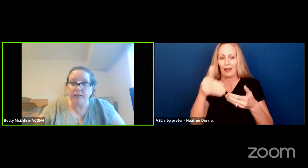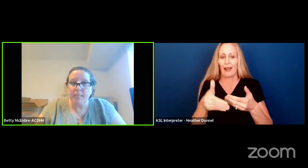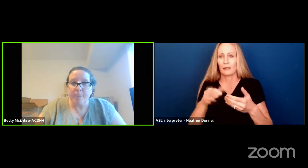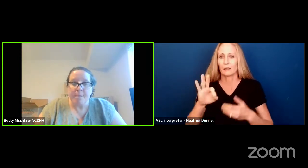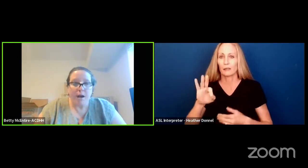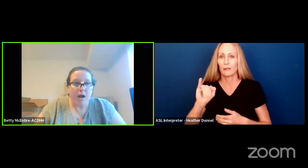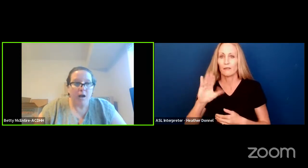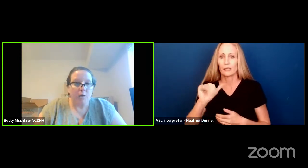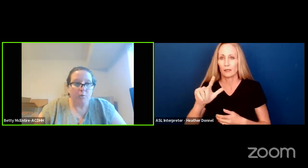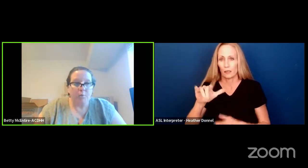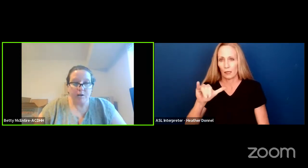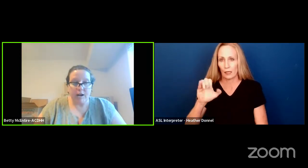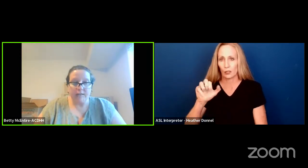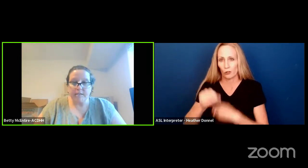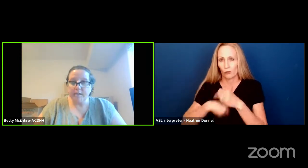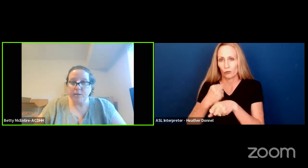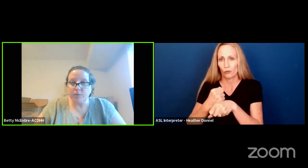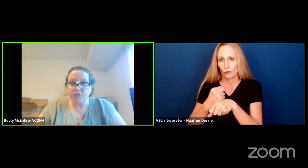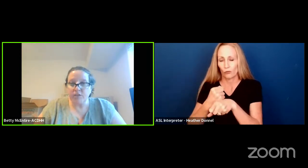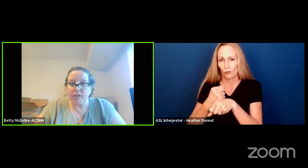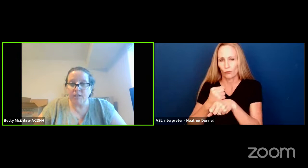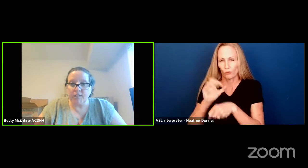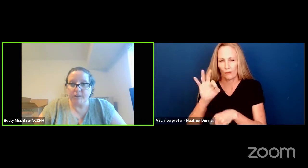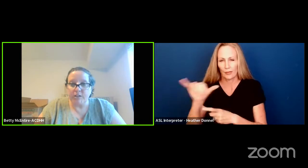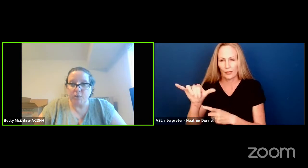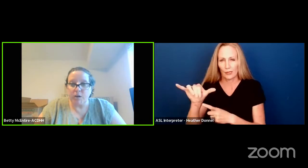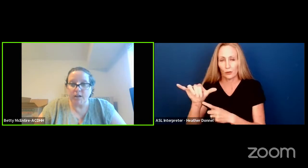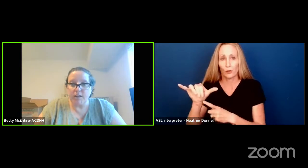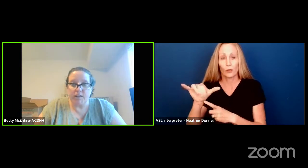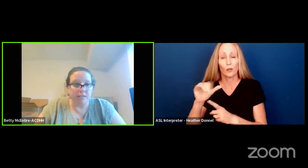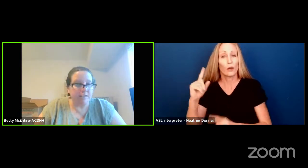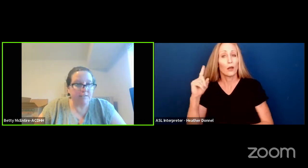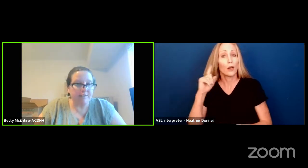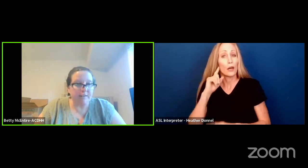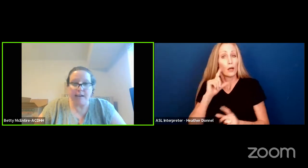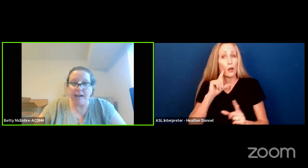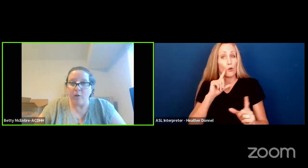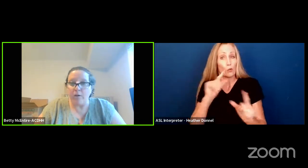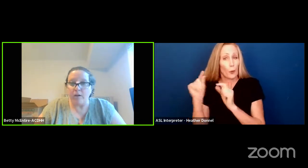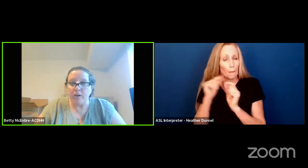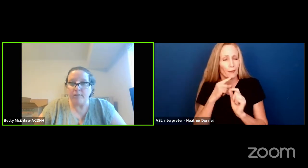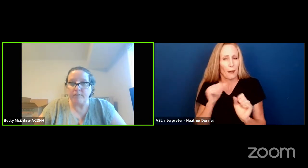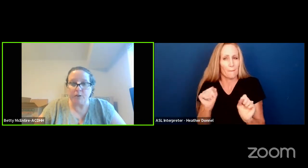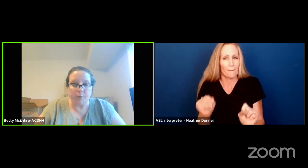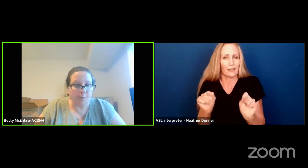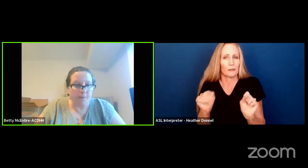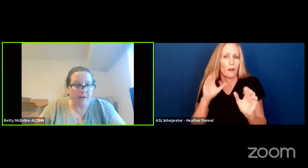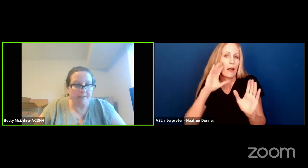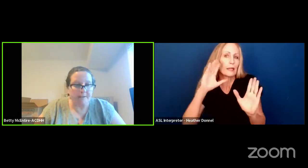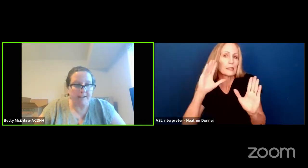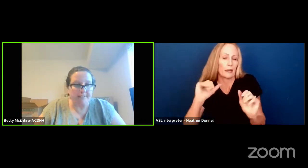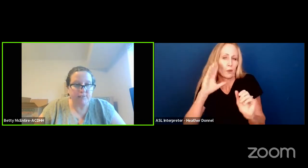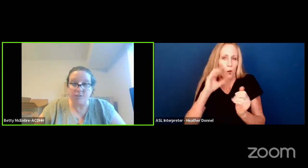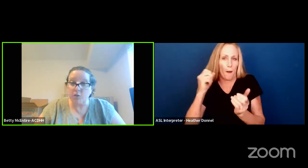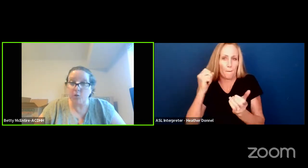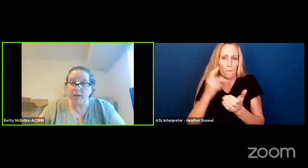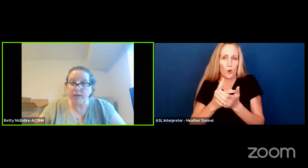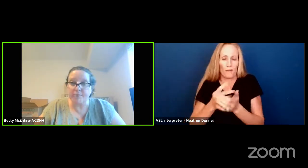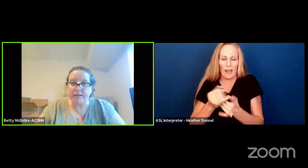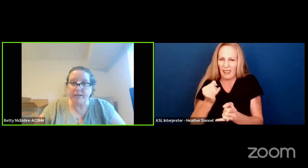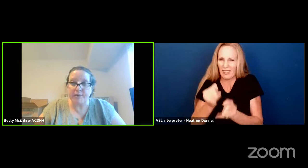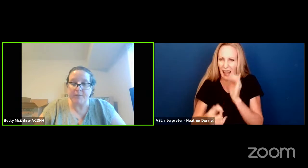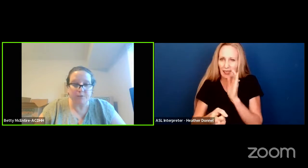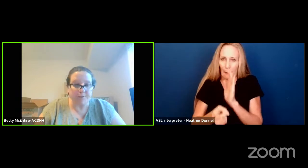year. Rumor has it that we shall expect one in the 11th hour. So that's just a